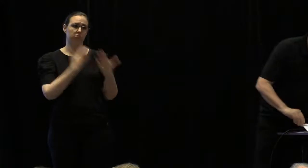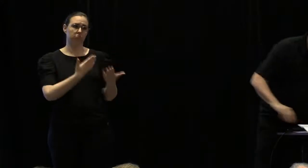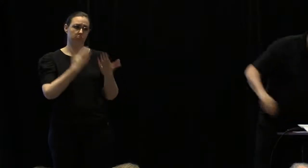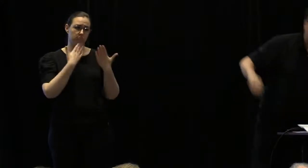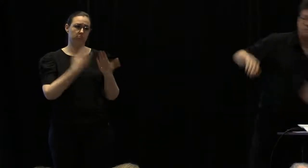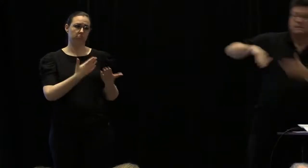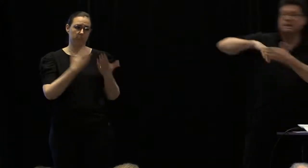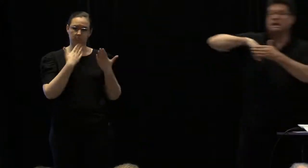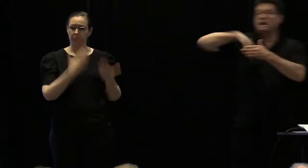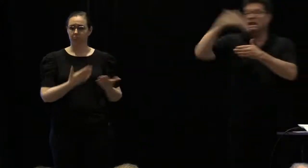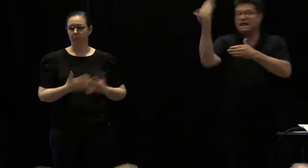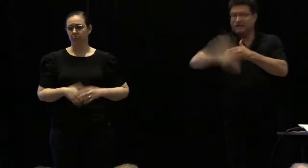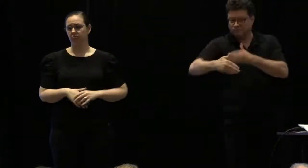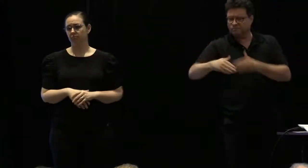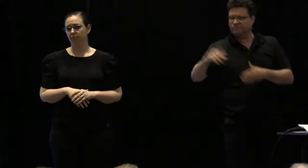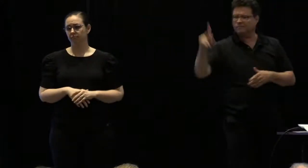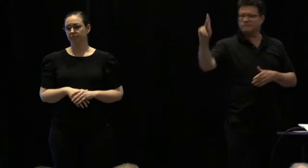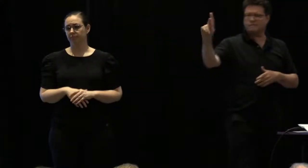so much, Henry.